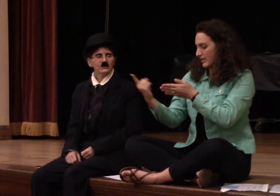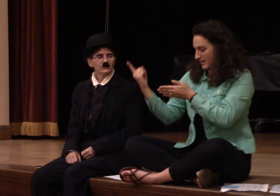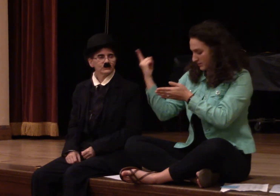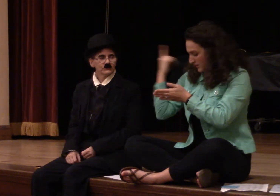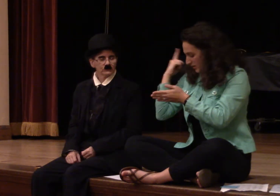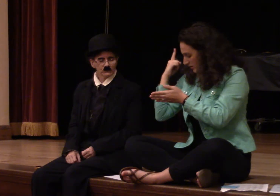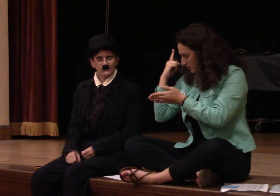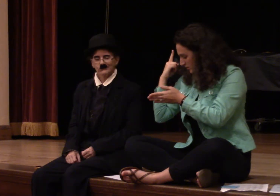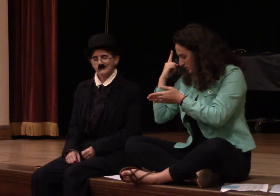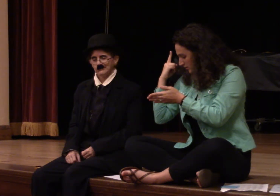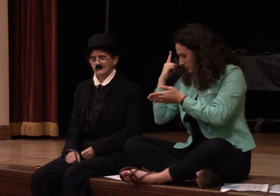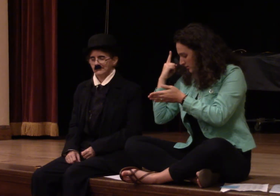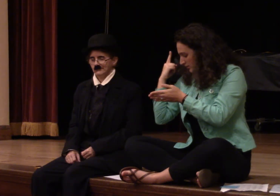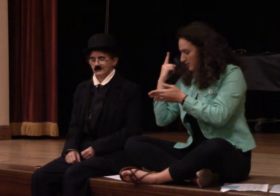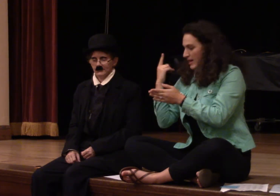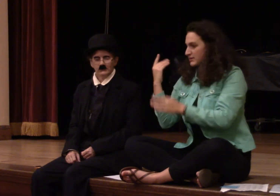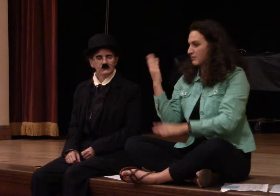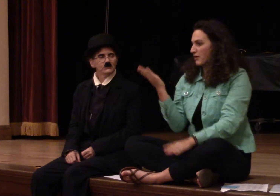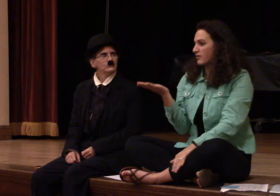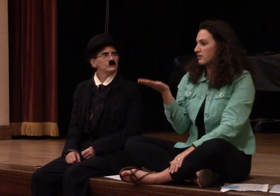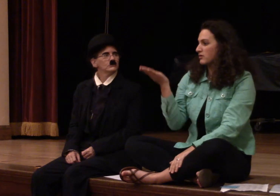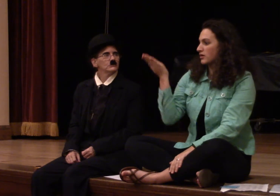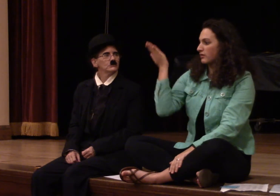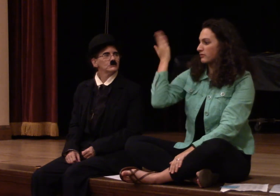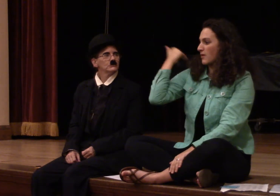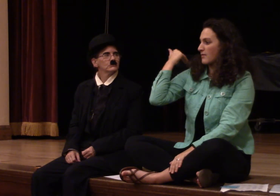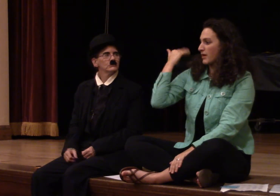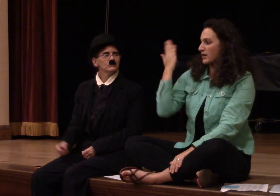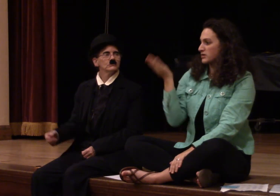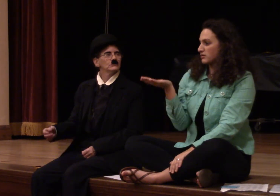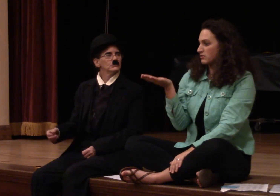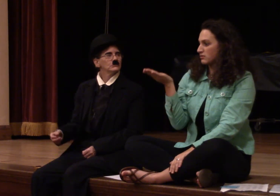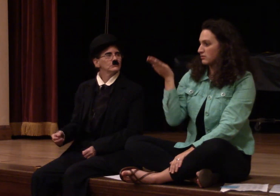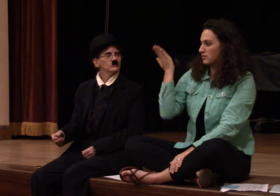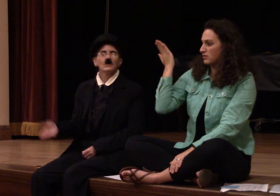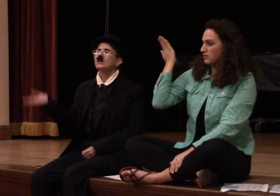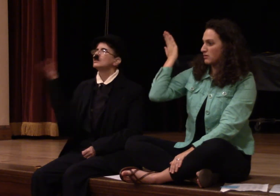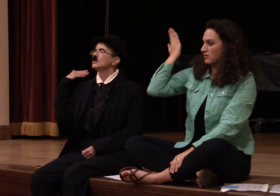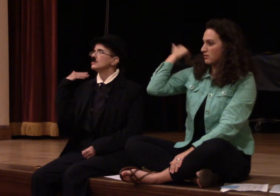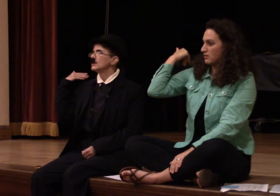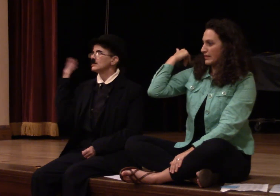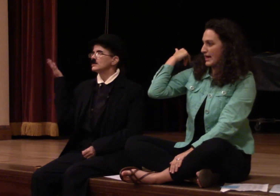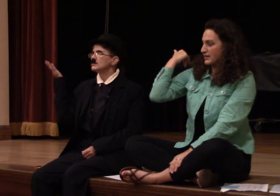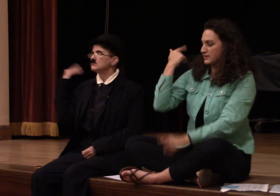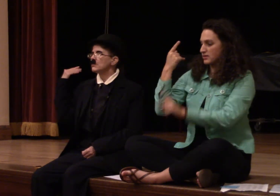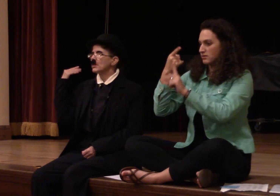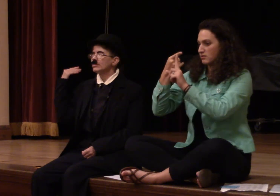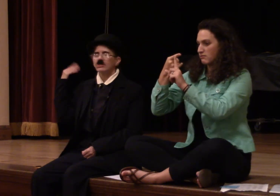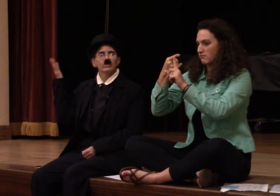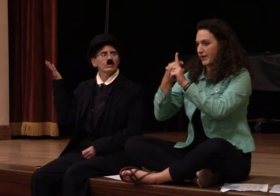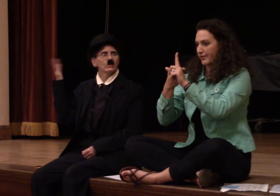Last week. Last month. You're going to throw it behind you. Last month.